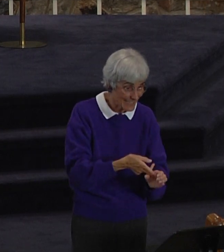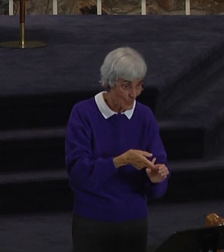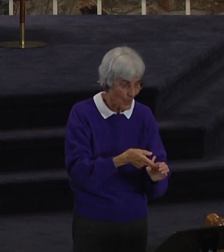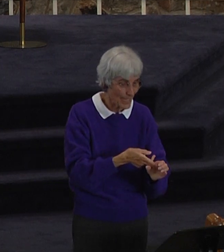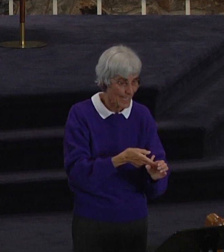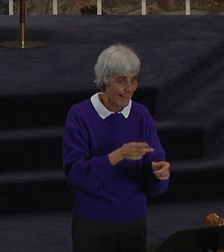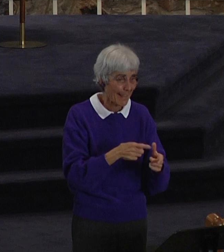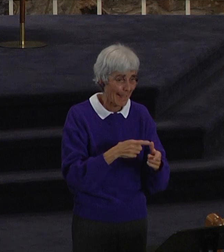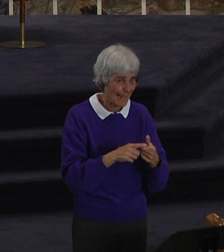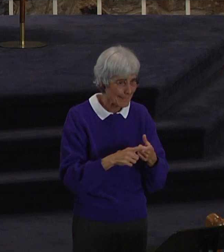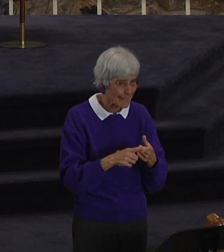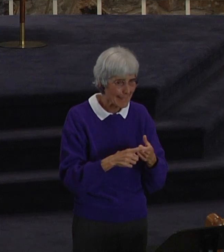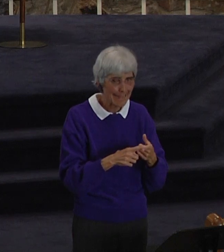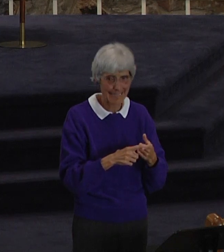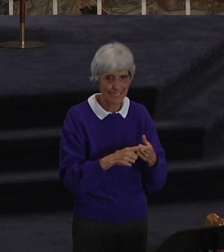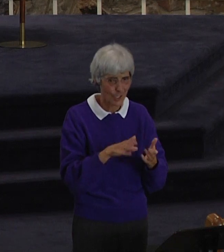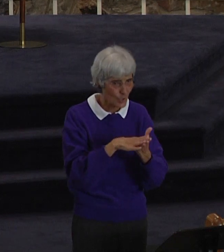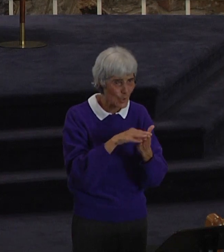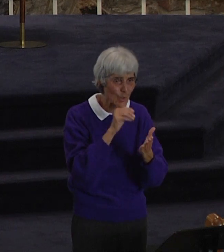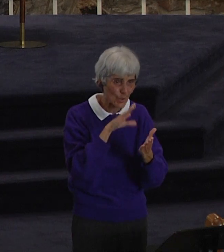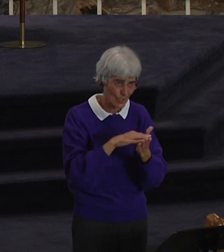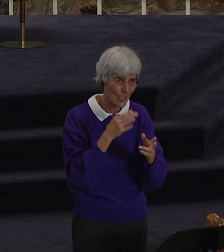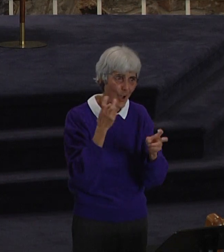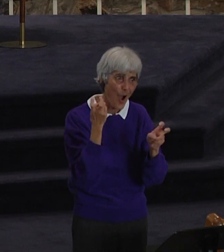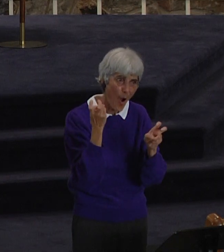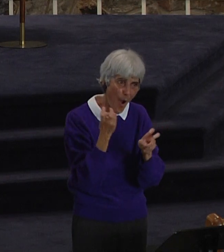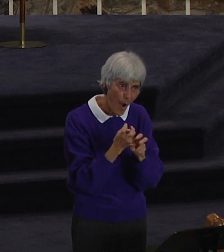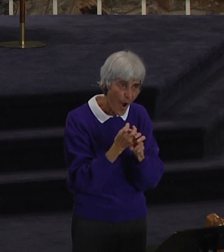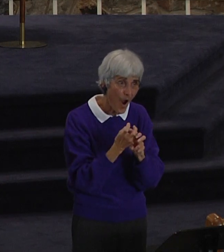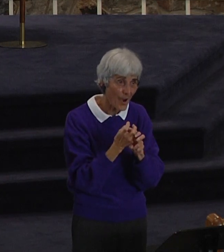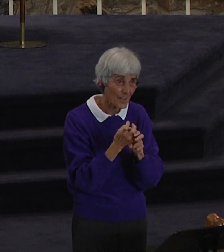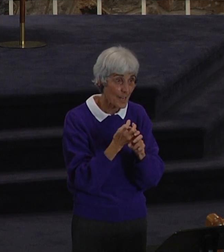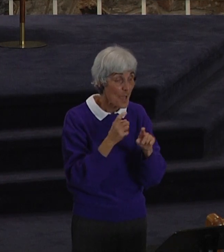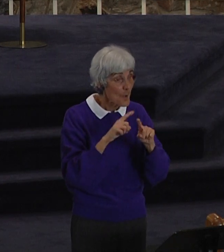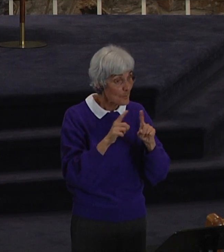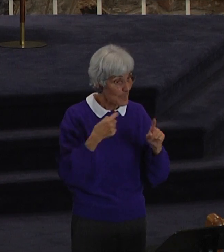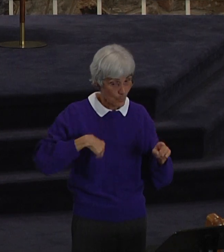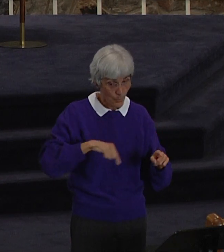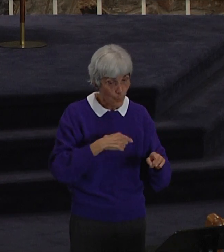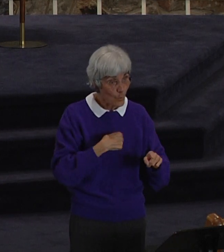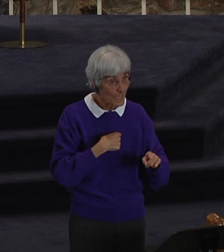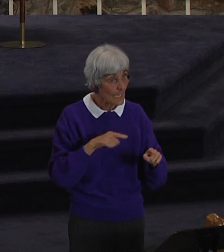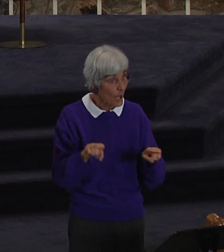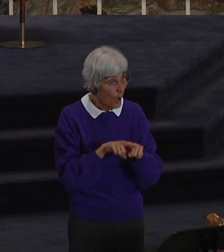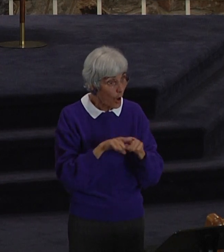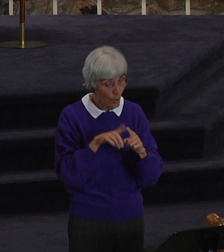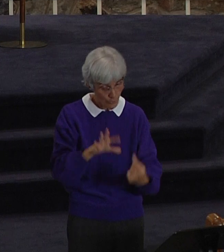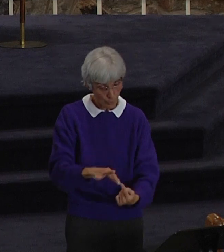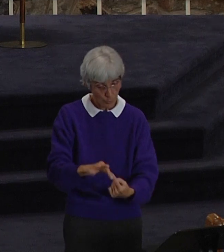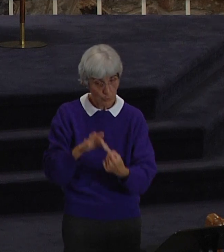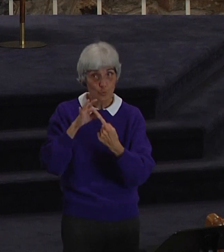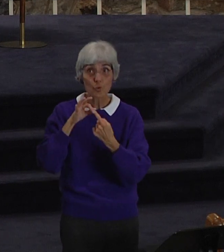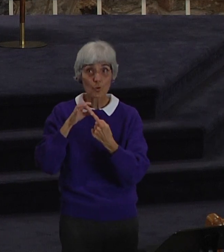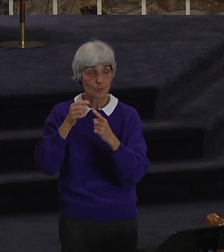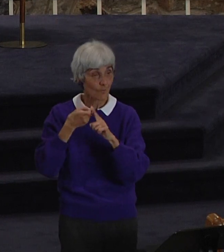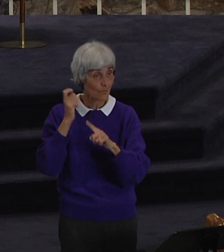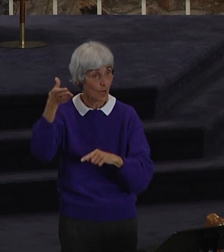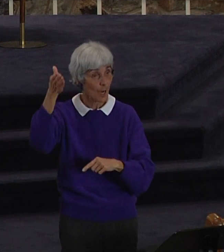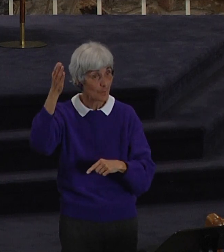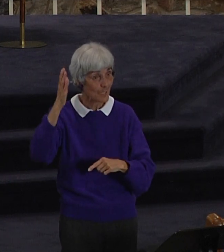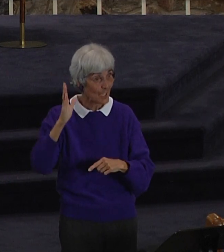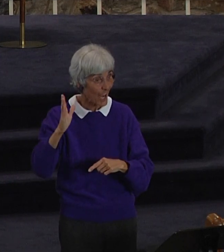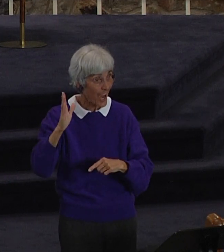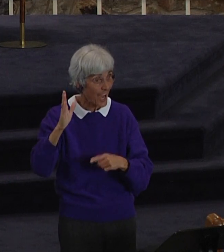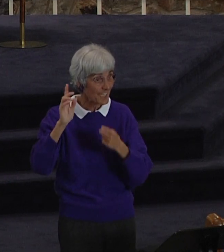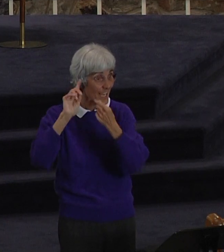the me of who we are is one chosen by God. We realize the me of who we are is